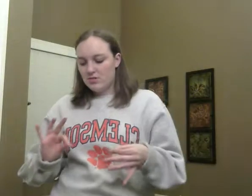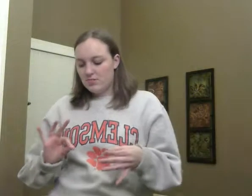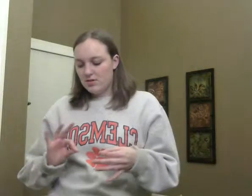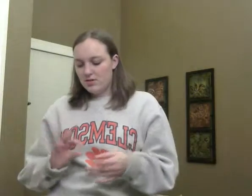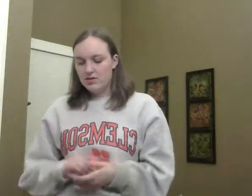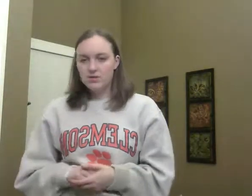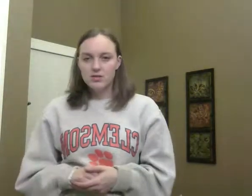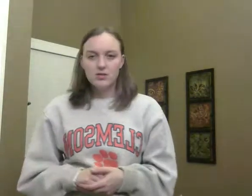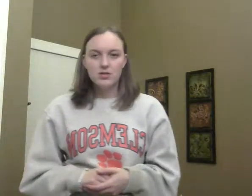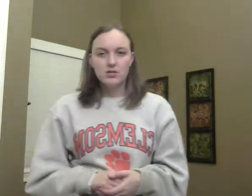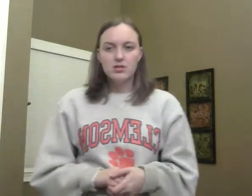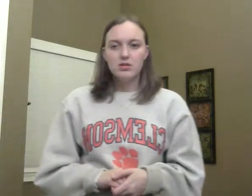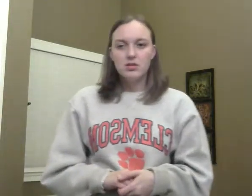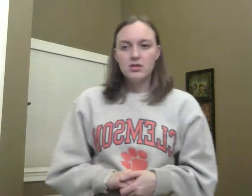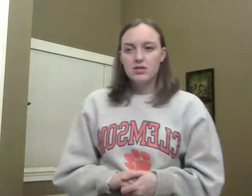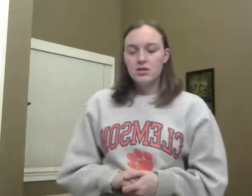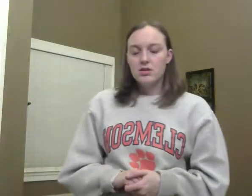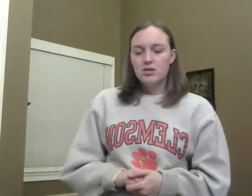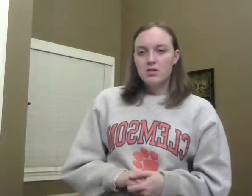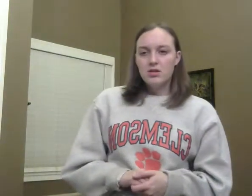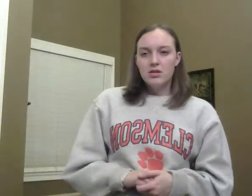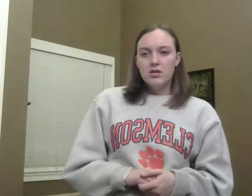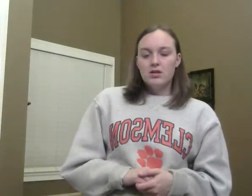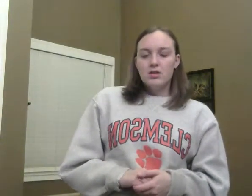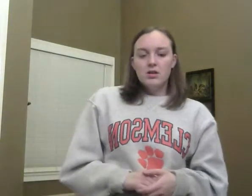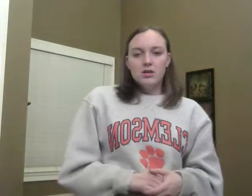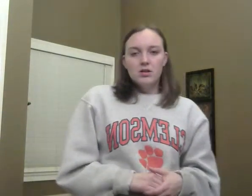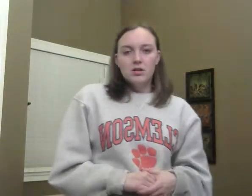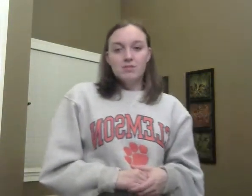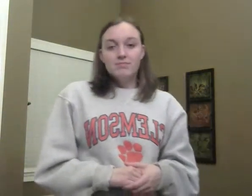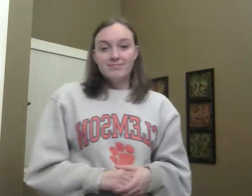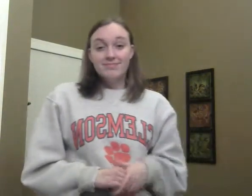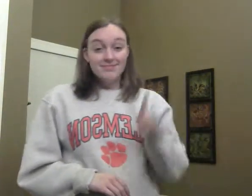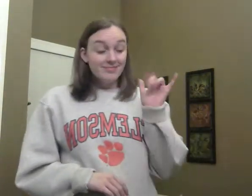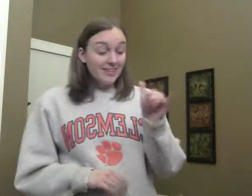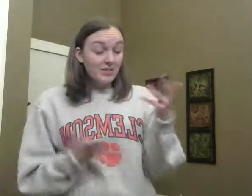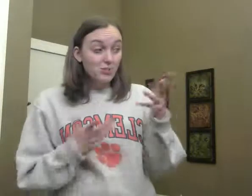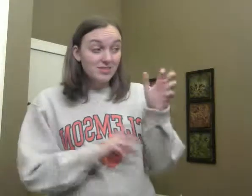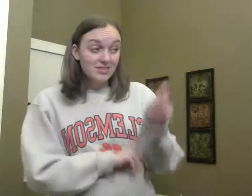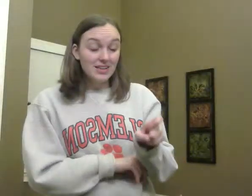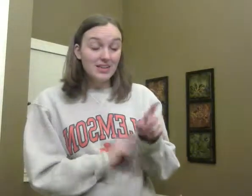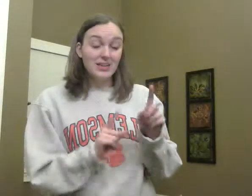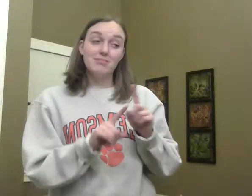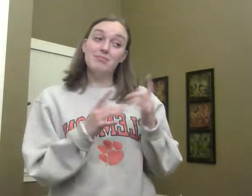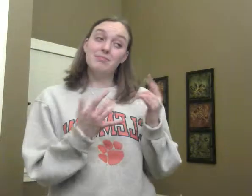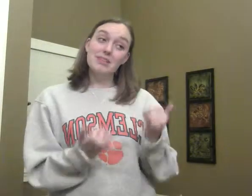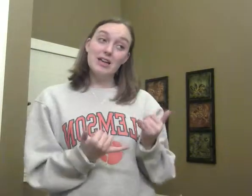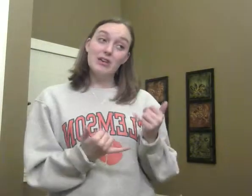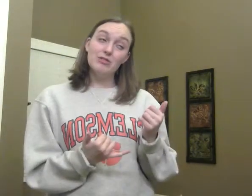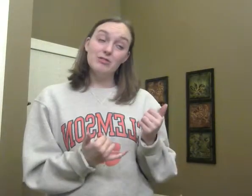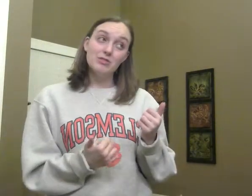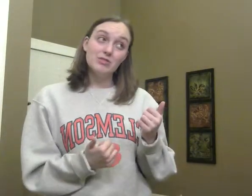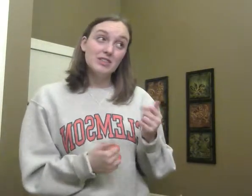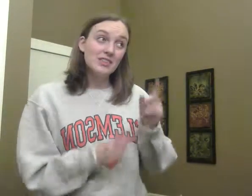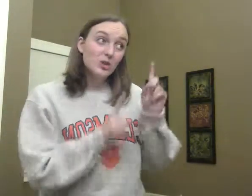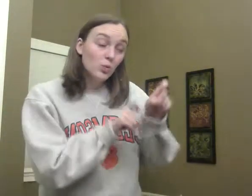winds force them off the water. That is the text she needed. Now, Emily, let me ask you that question. The question is,